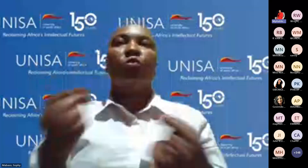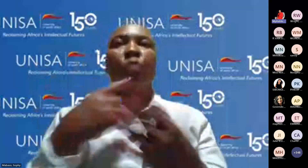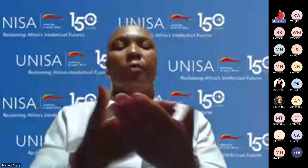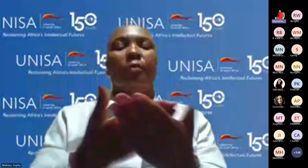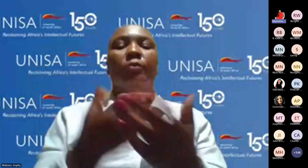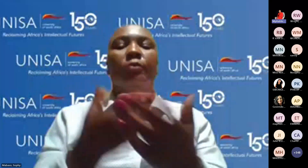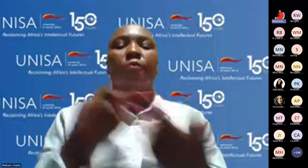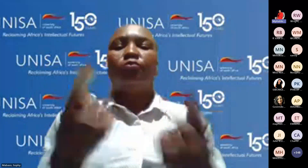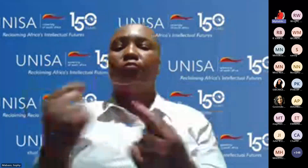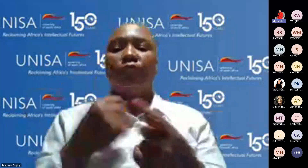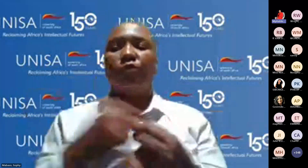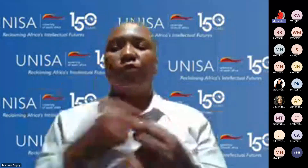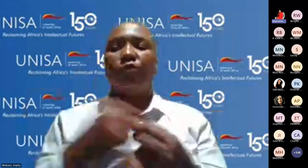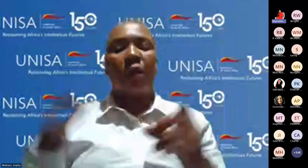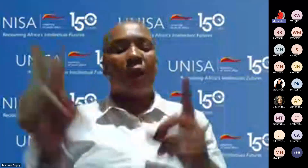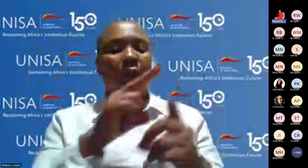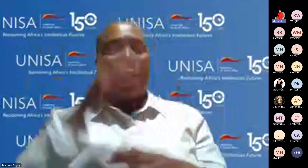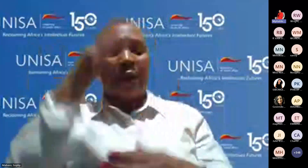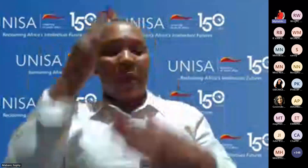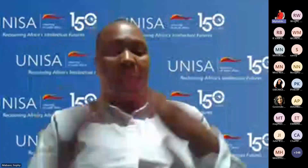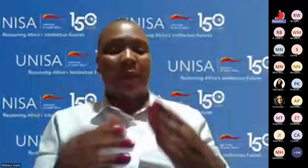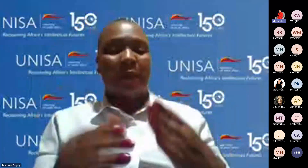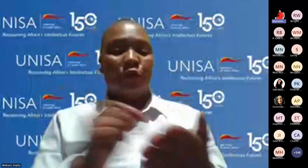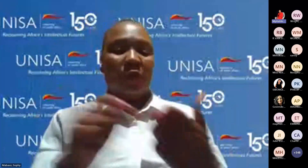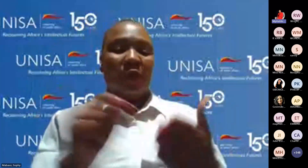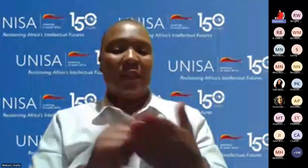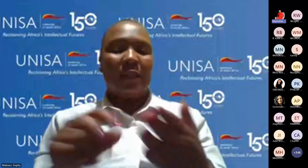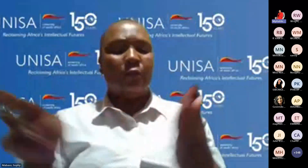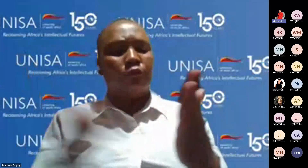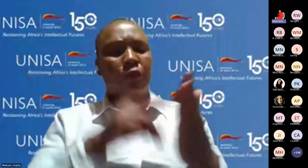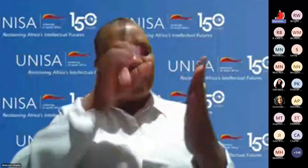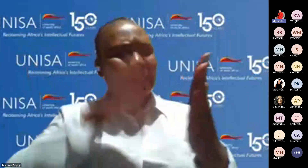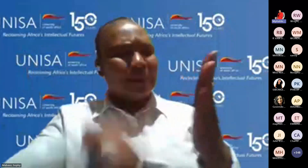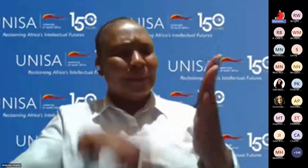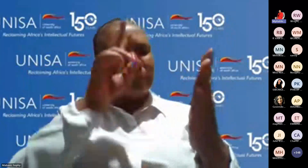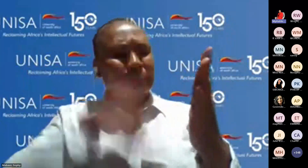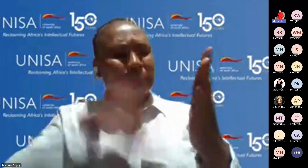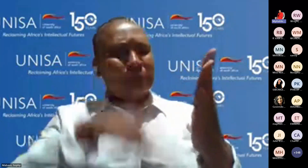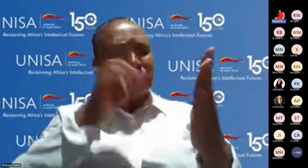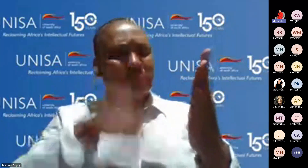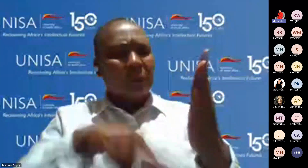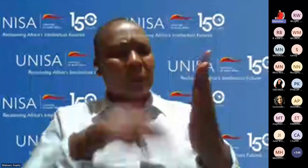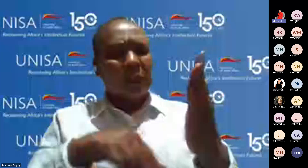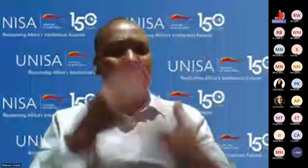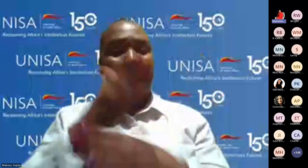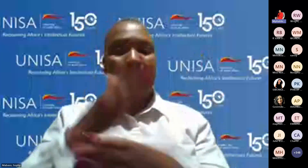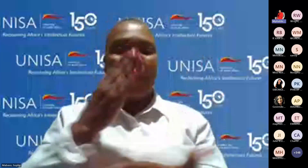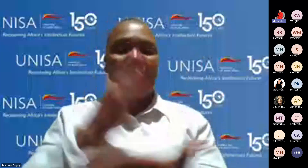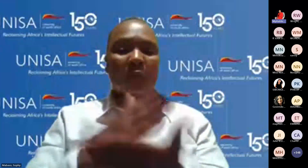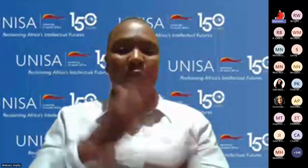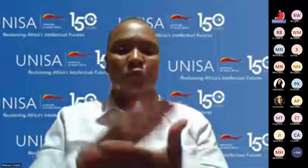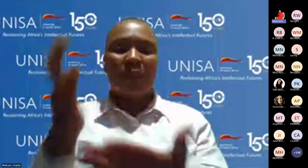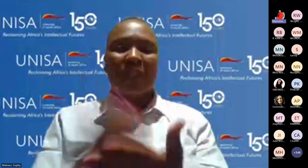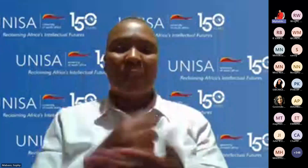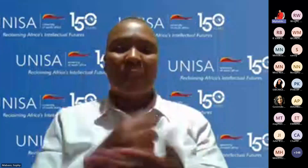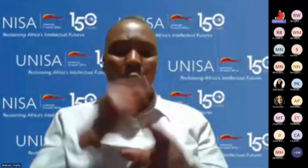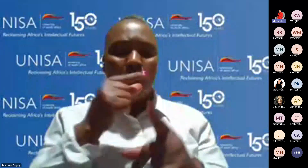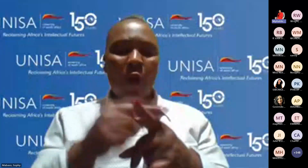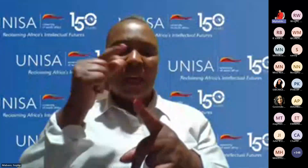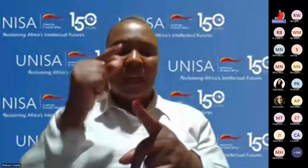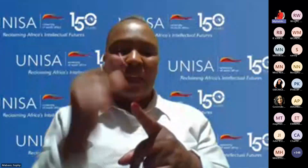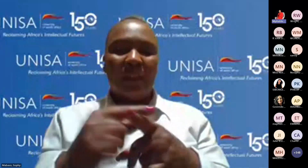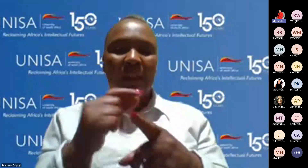to review your work at the end and proofread and make sure you don't take word for word